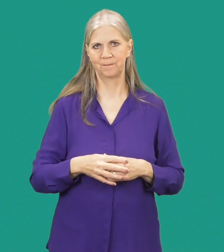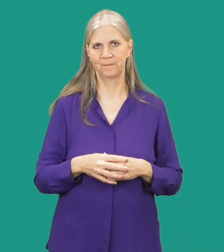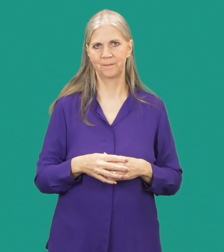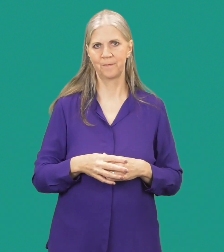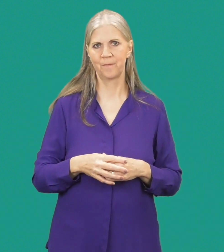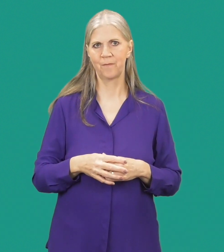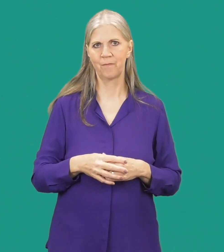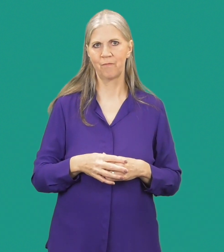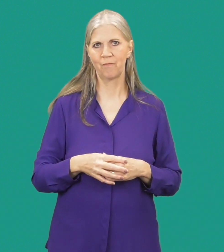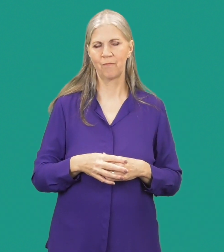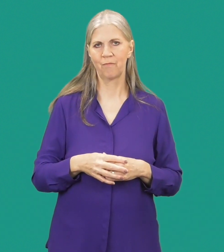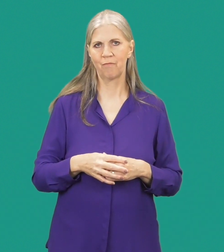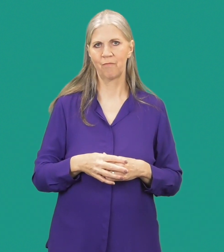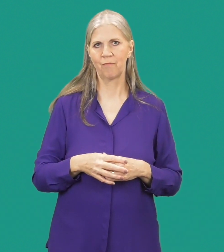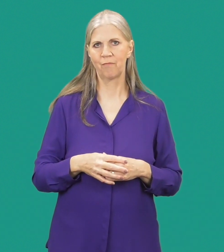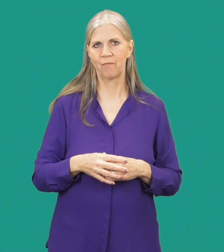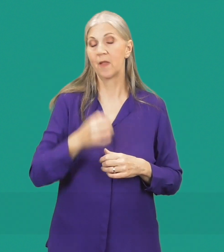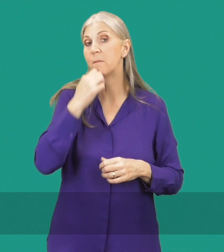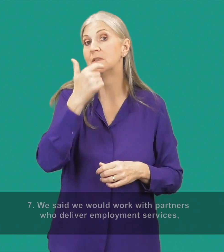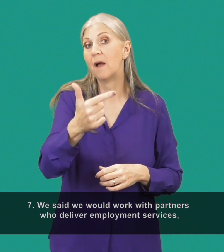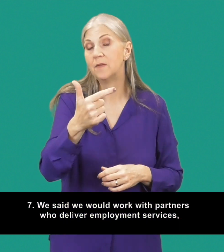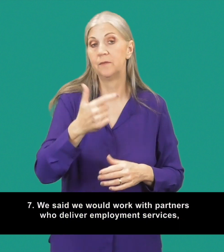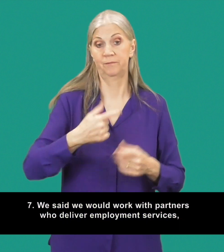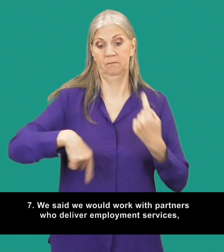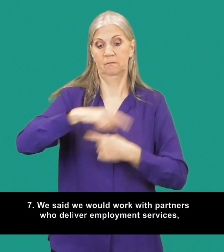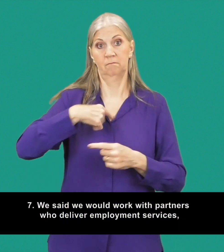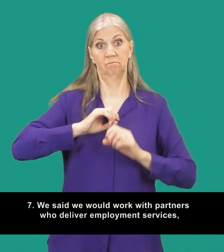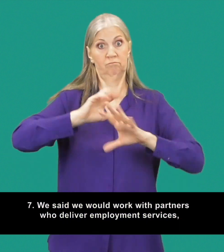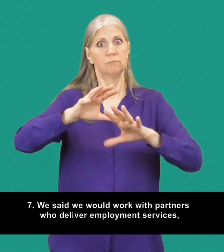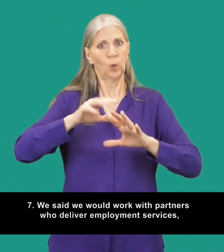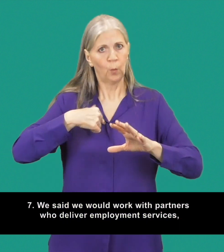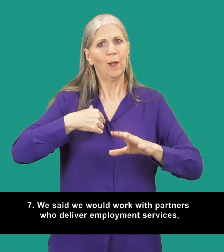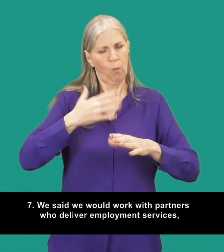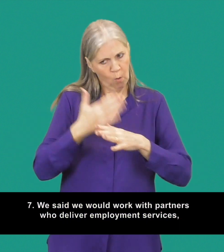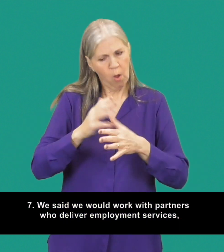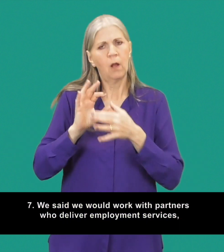Number 7. We said we would work with partners who deliver employment services